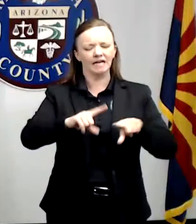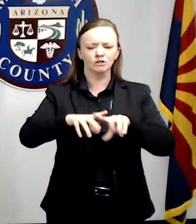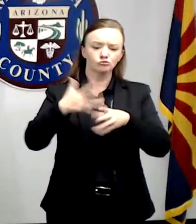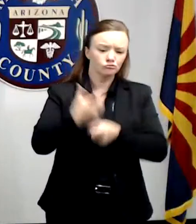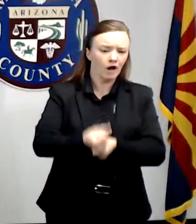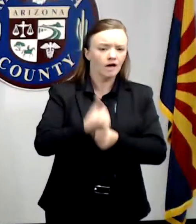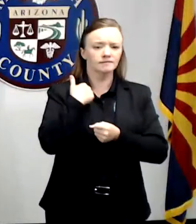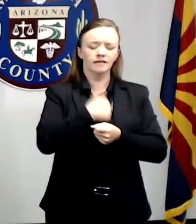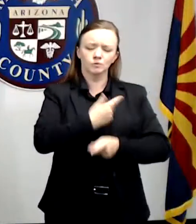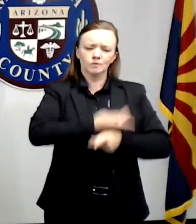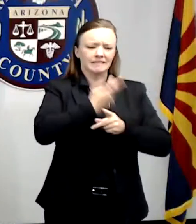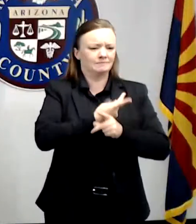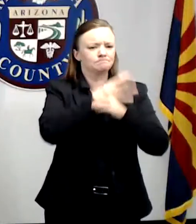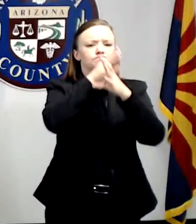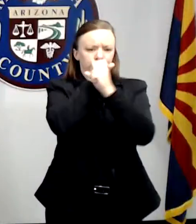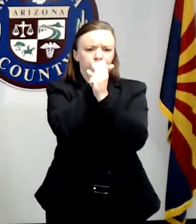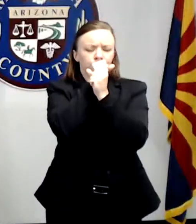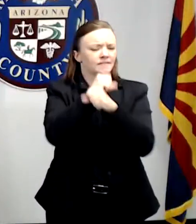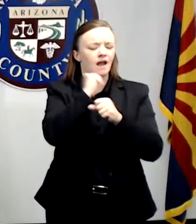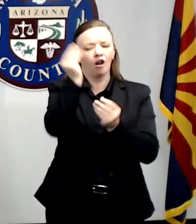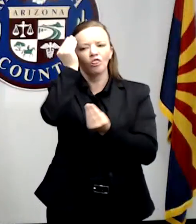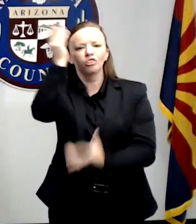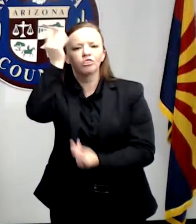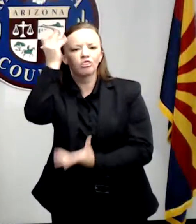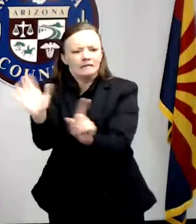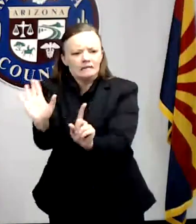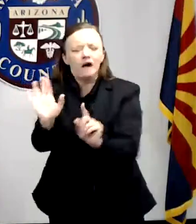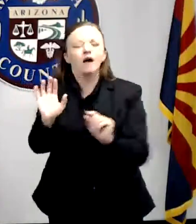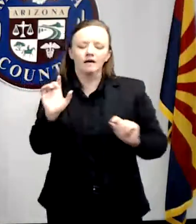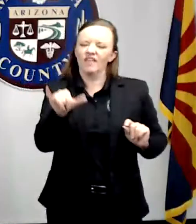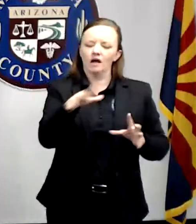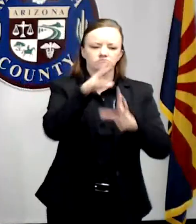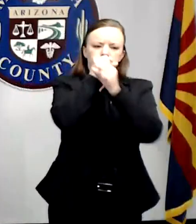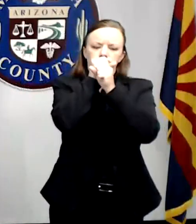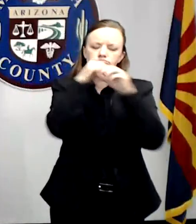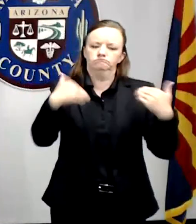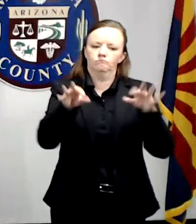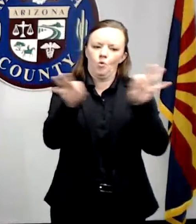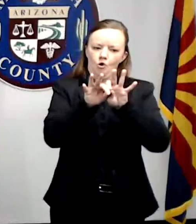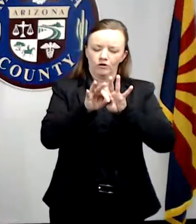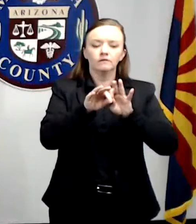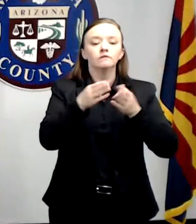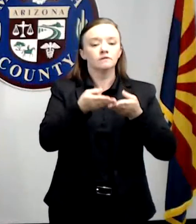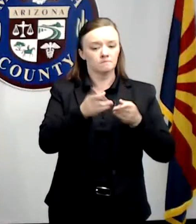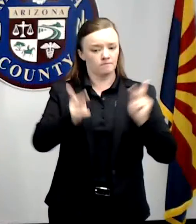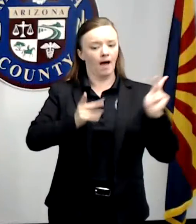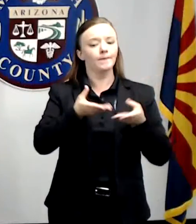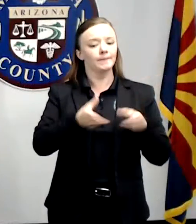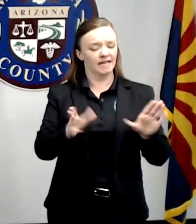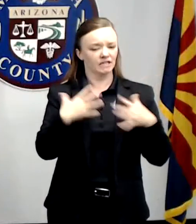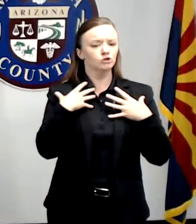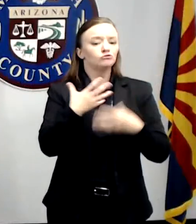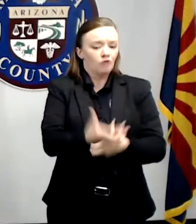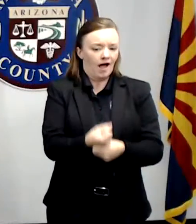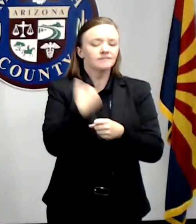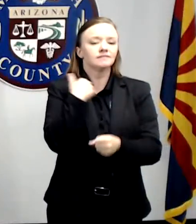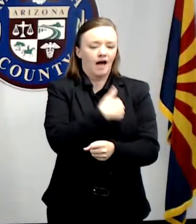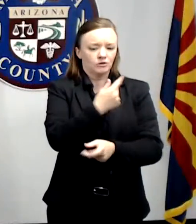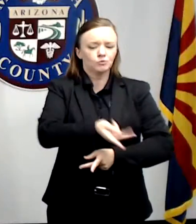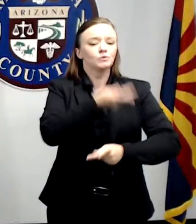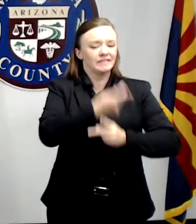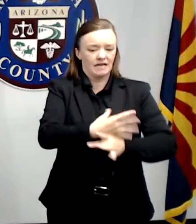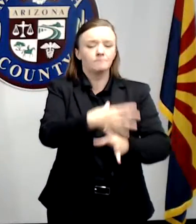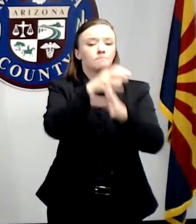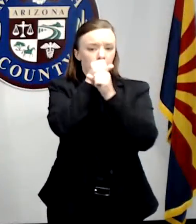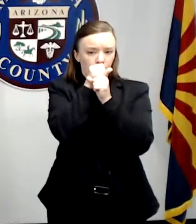that information confidential and not share it with anyone. It has a fundamental trust in our ability to keep that information